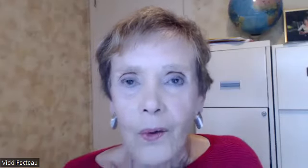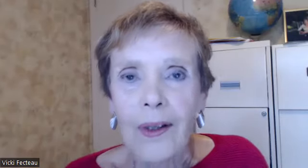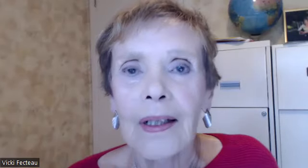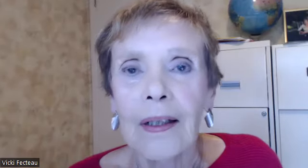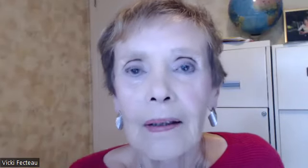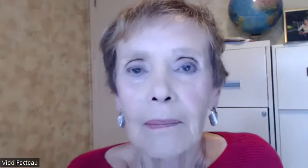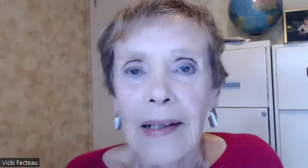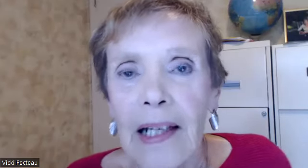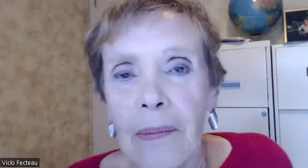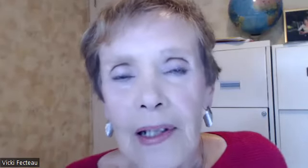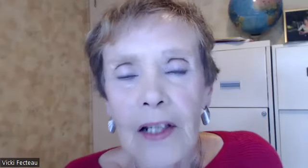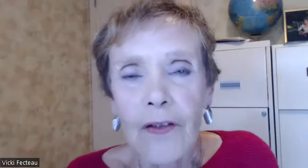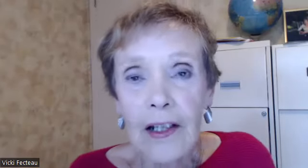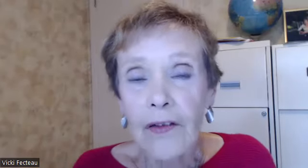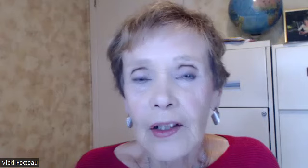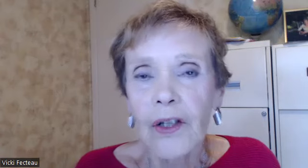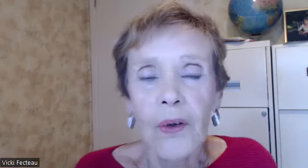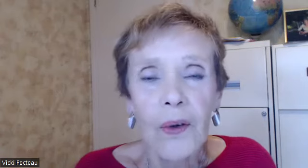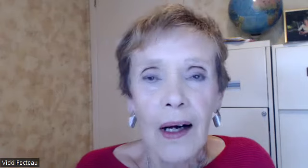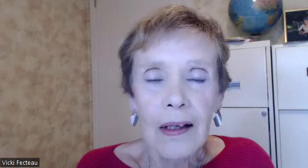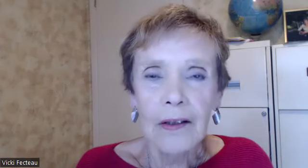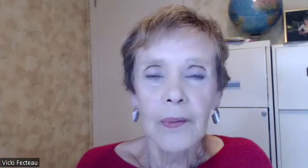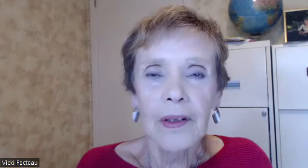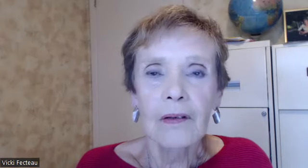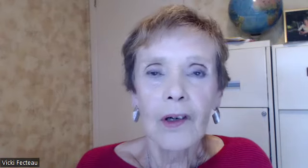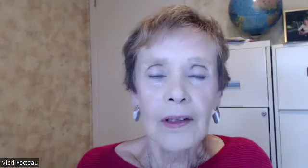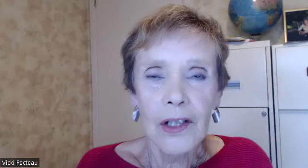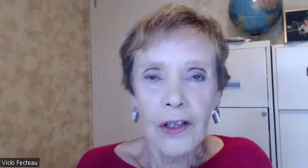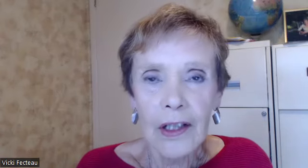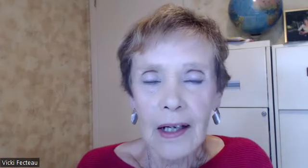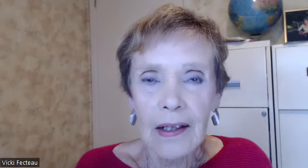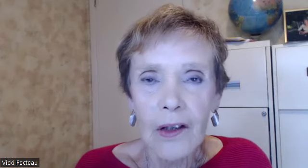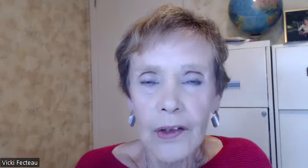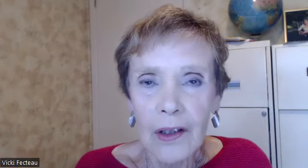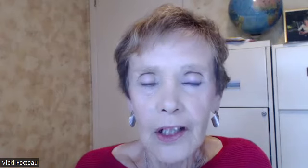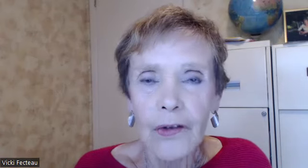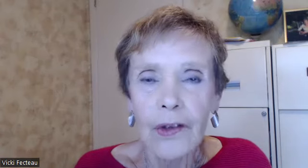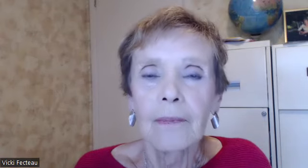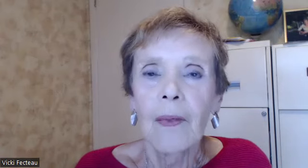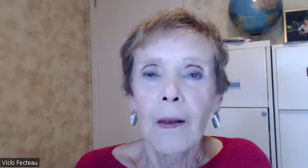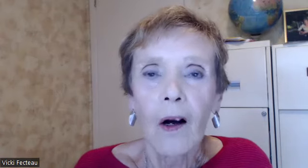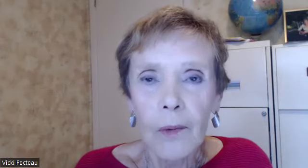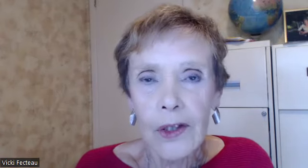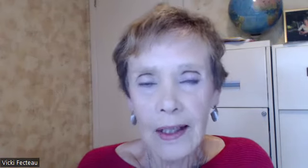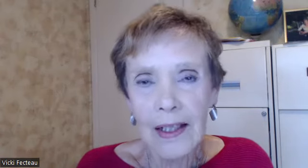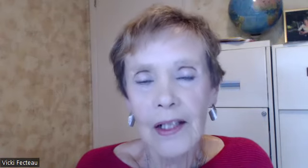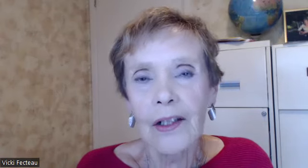Hello, my name is Vicki Fecteau. I have been volunteering at Carefree Lodge for almost 19